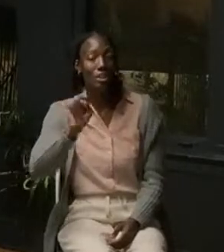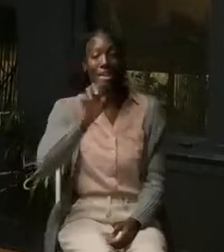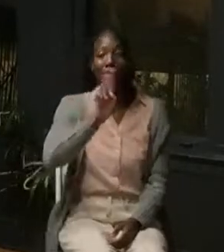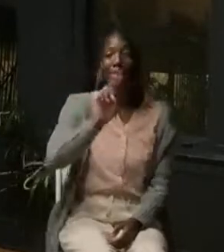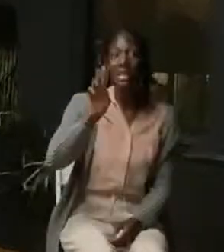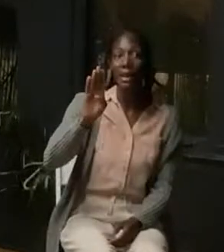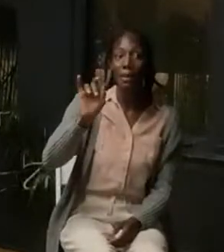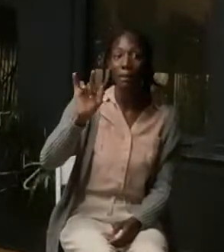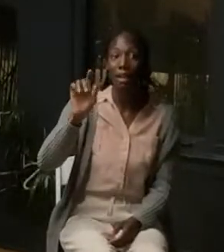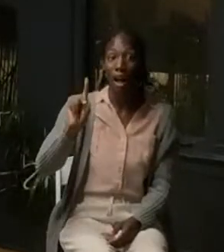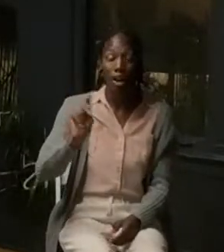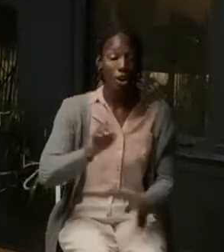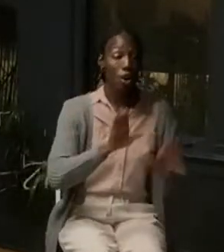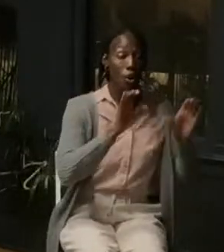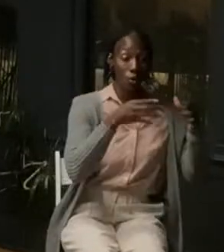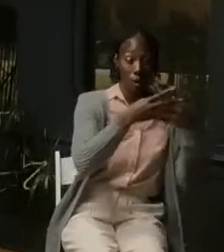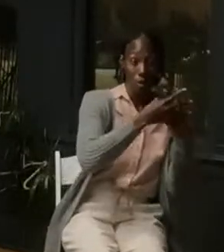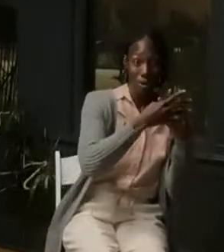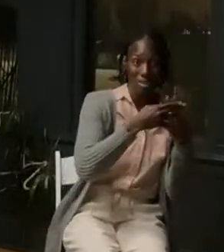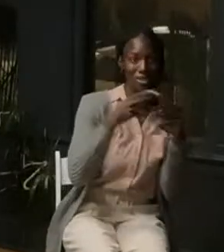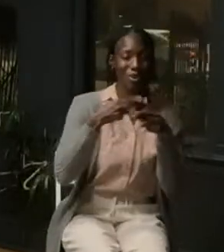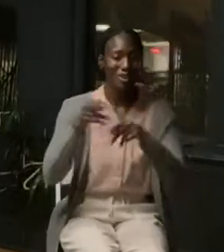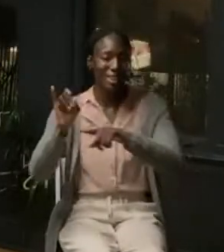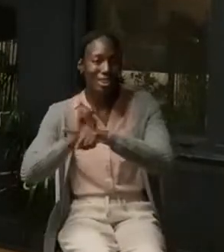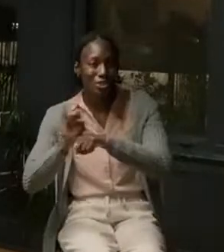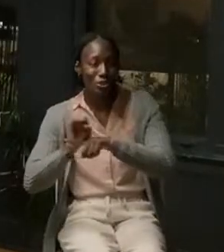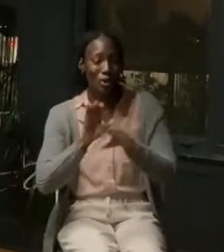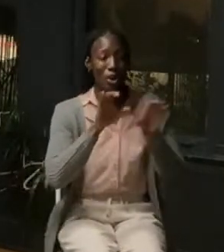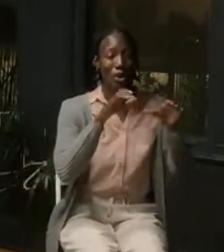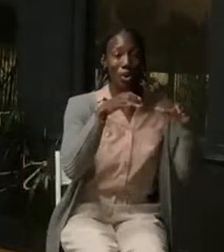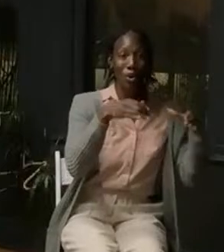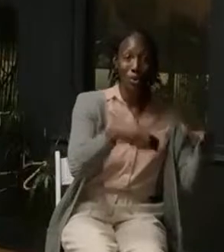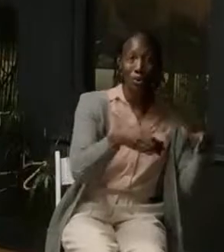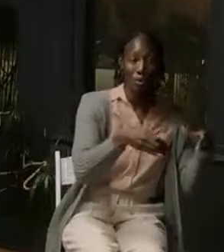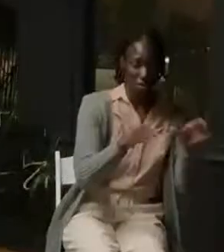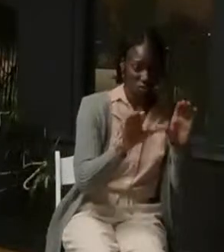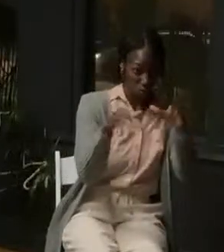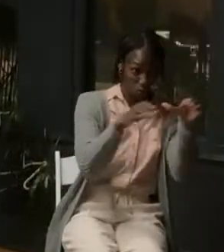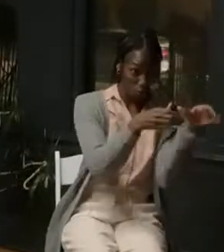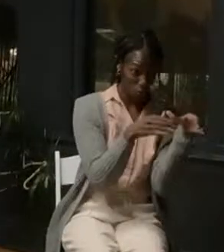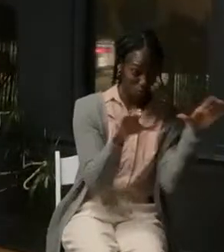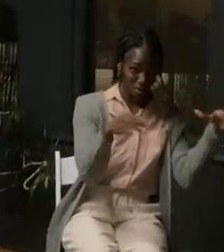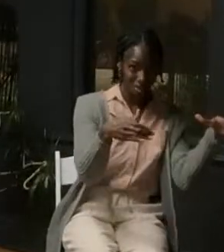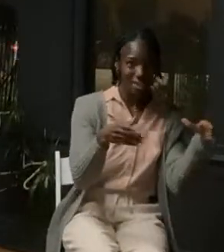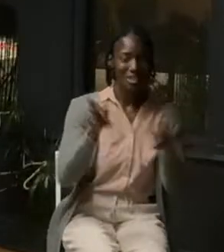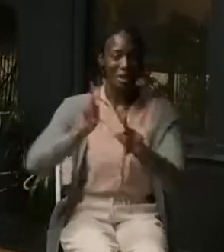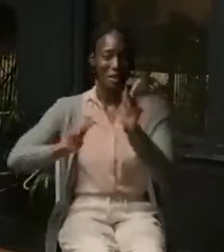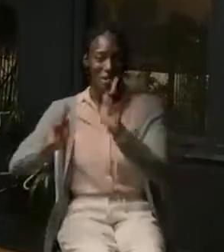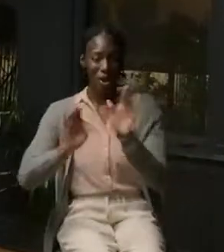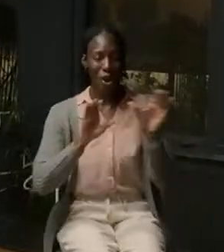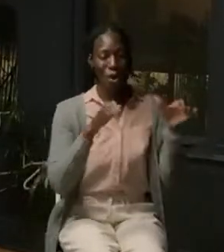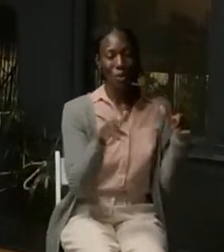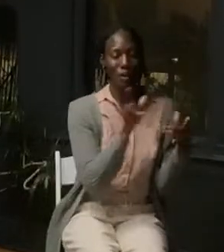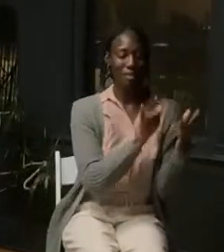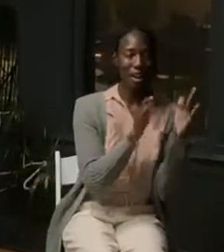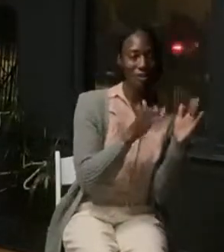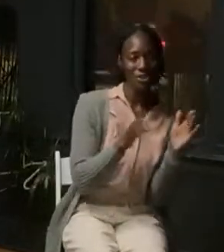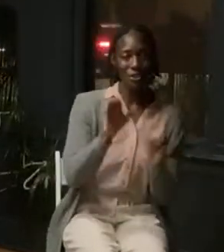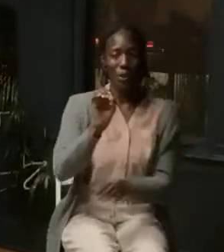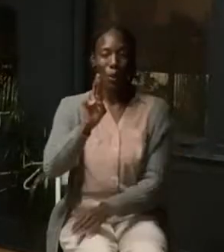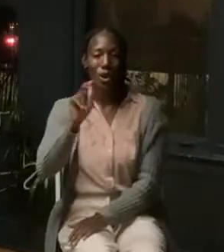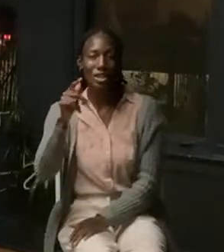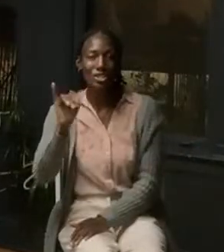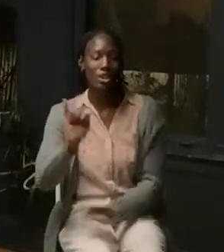industry. A group of groups is a people. A group of lovers is an orgy. A group of haters